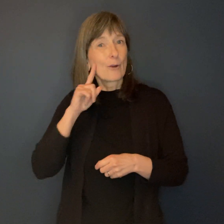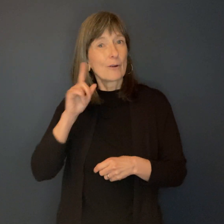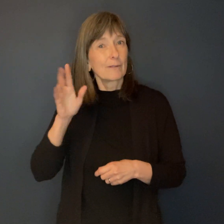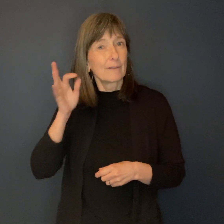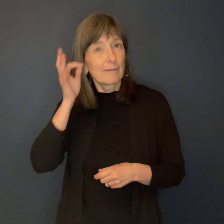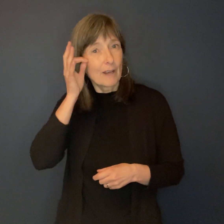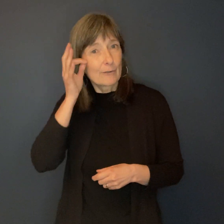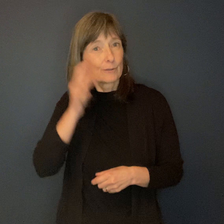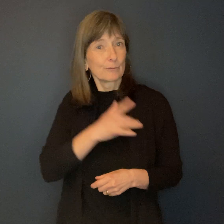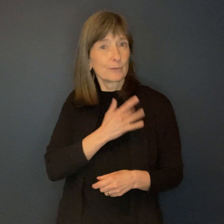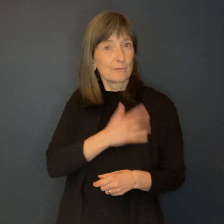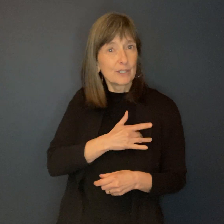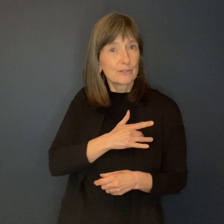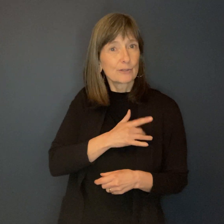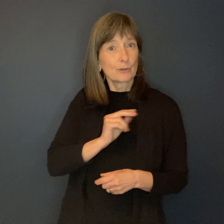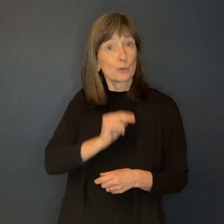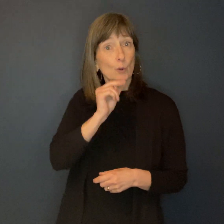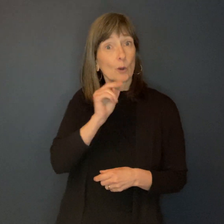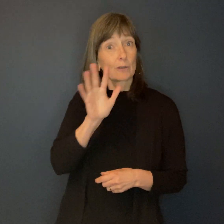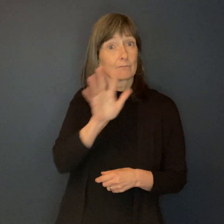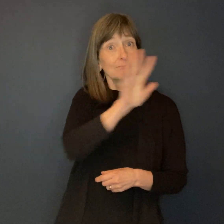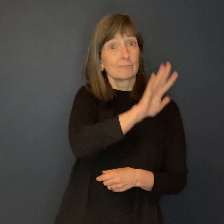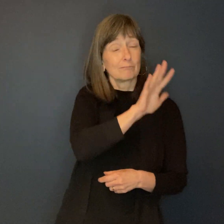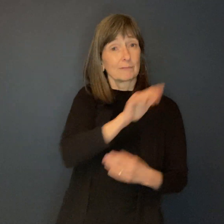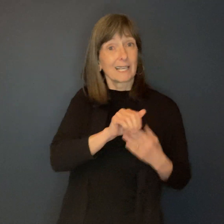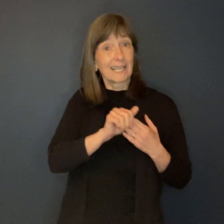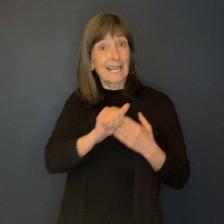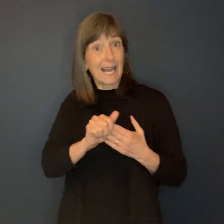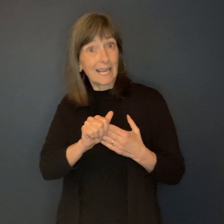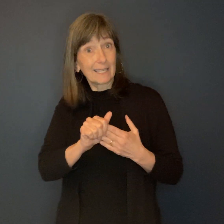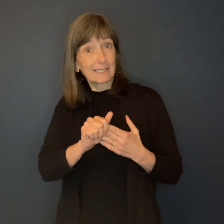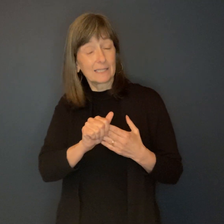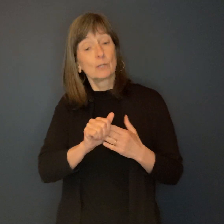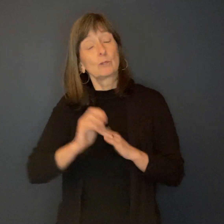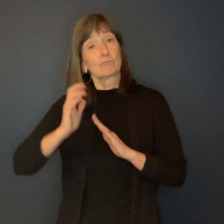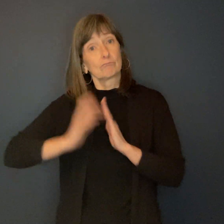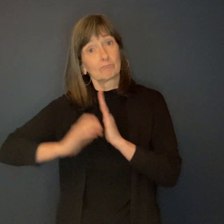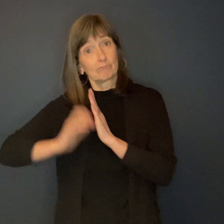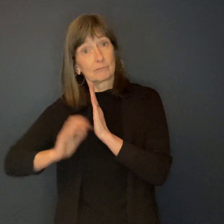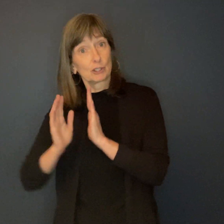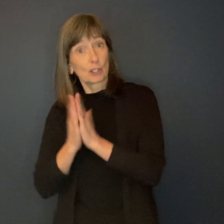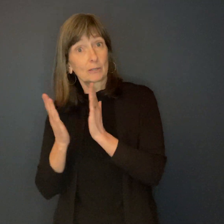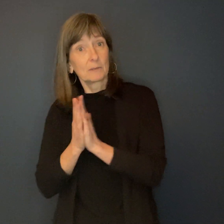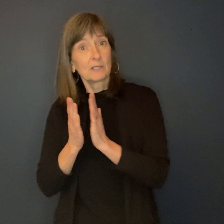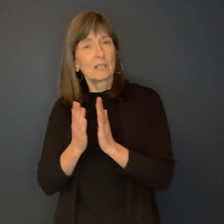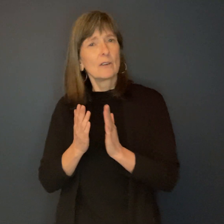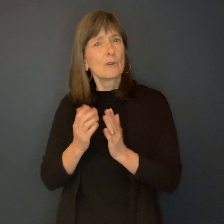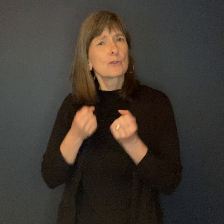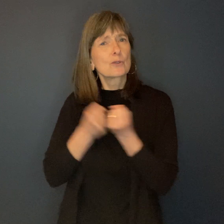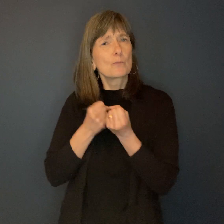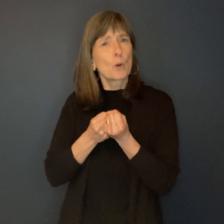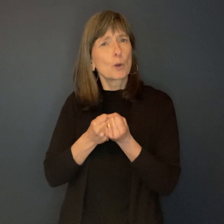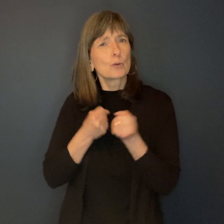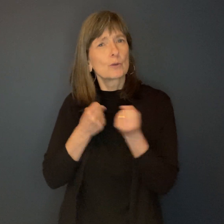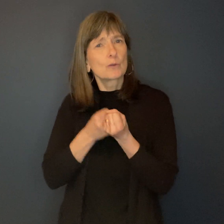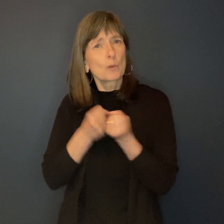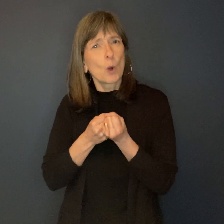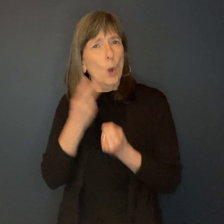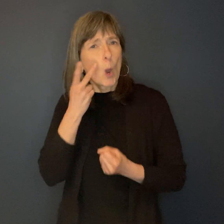what programs and supports and services for people should look like. It identified that